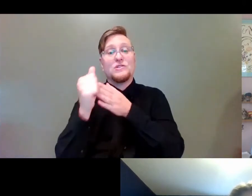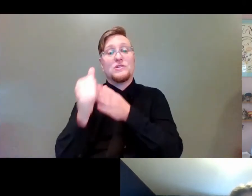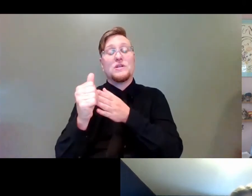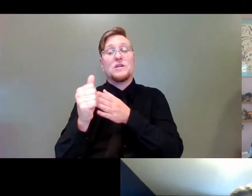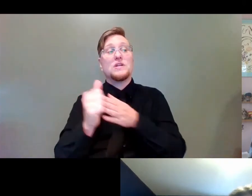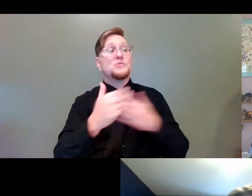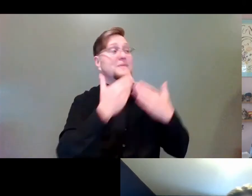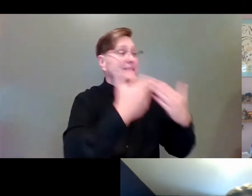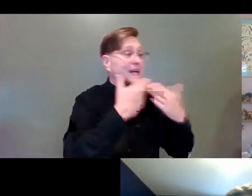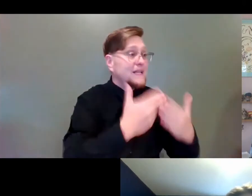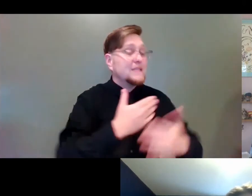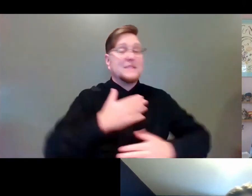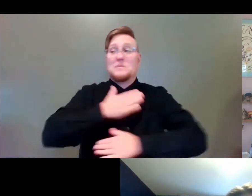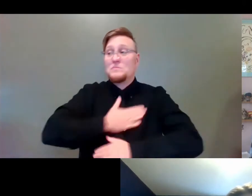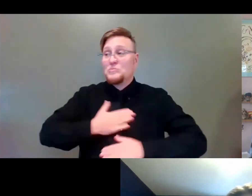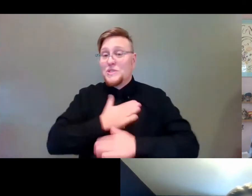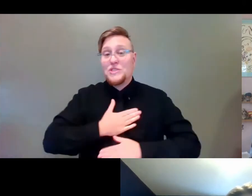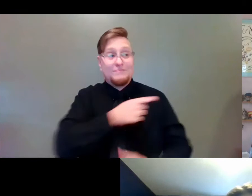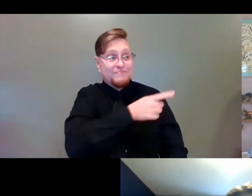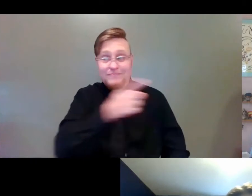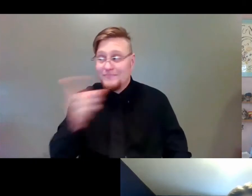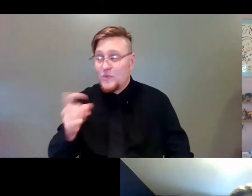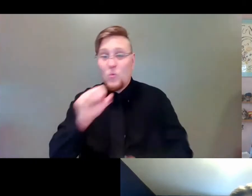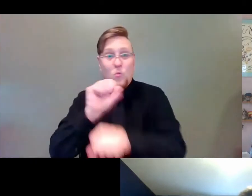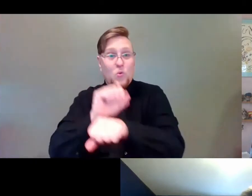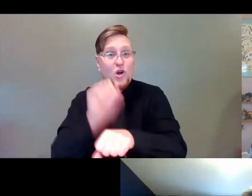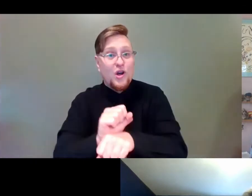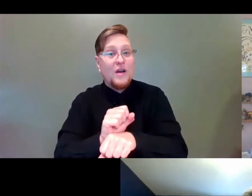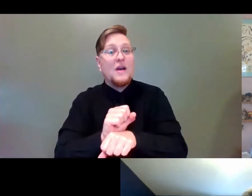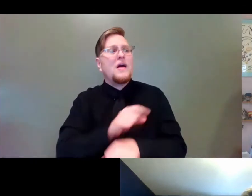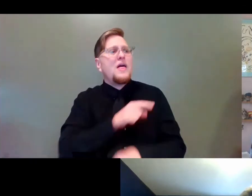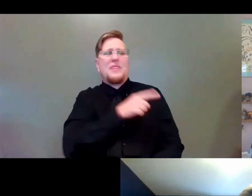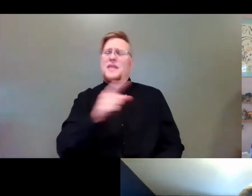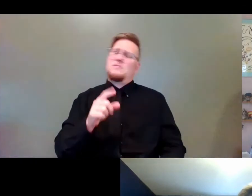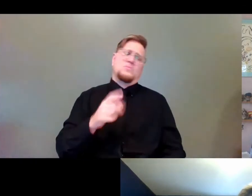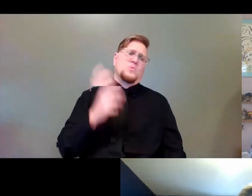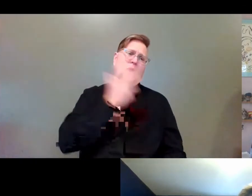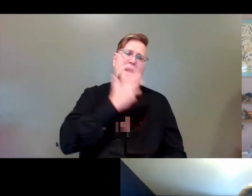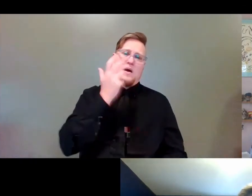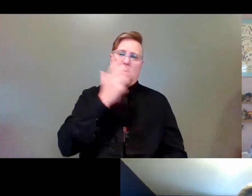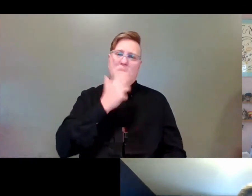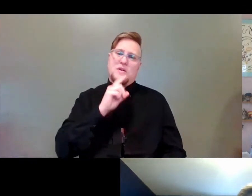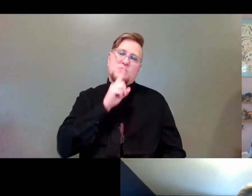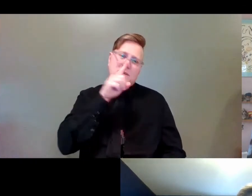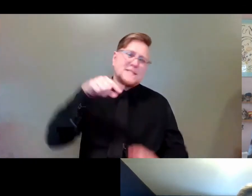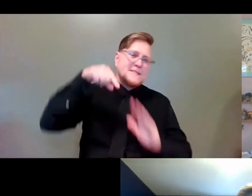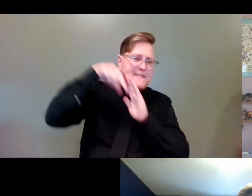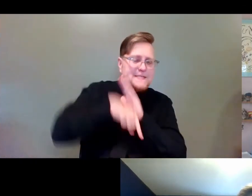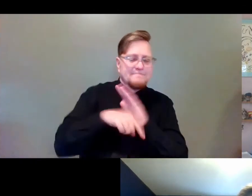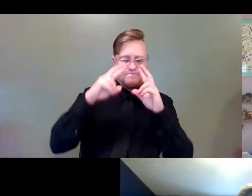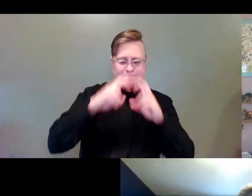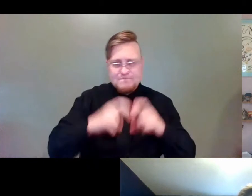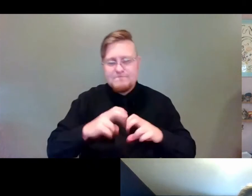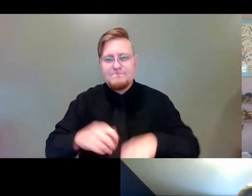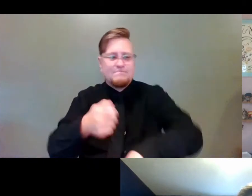really thank and appreciate the people who are doing the very, very hard work of making all these programs happen. And